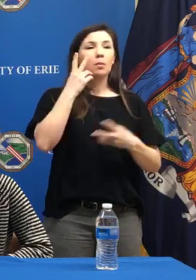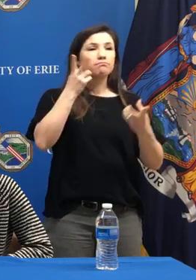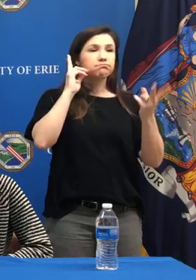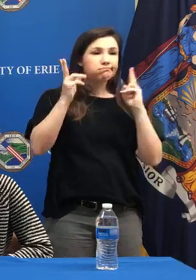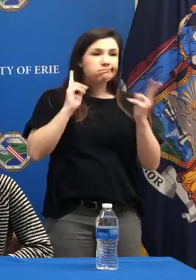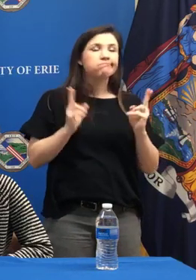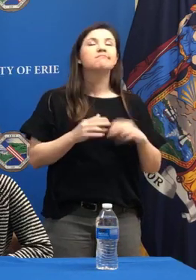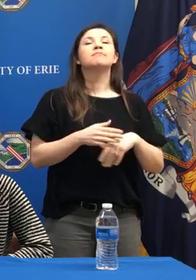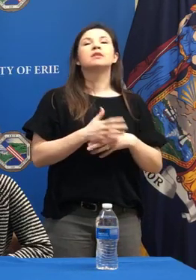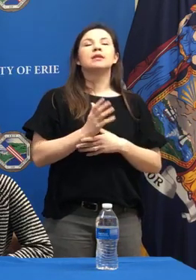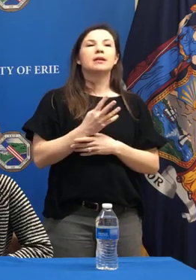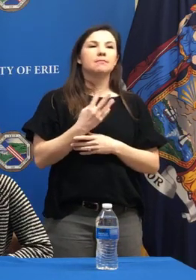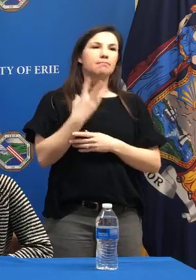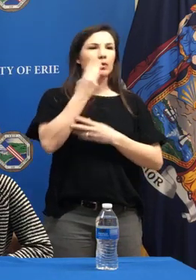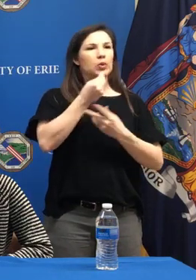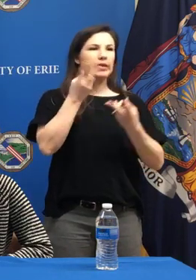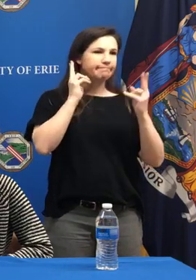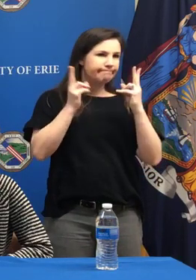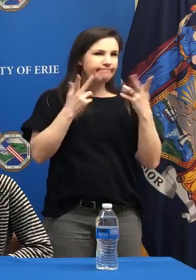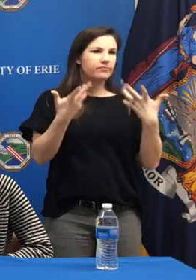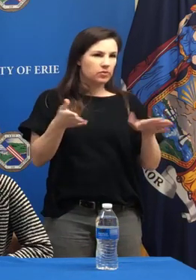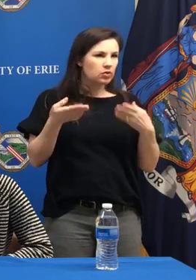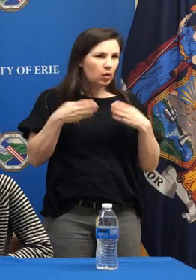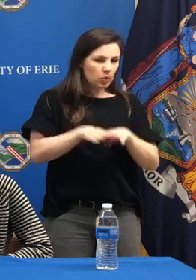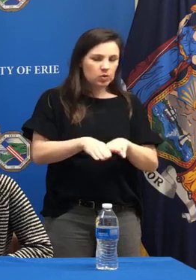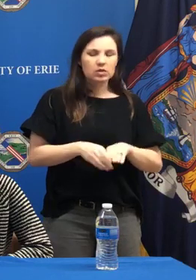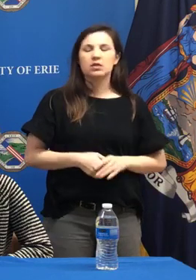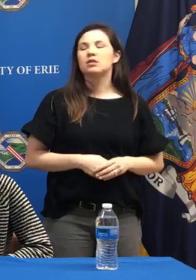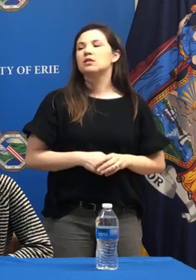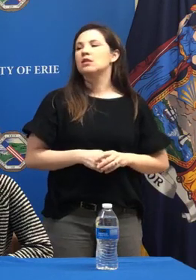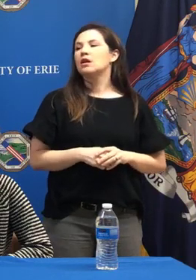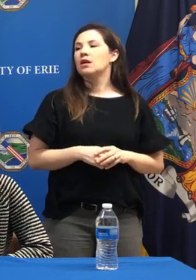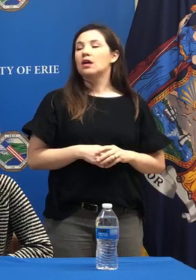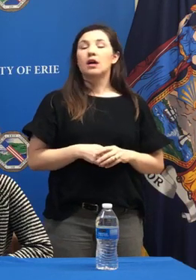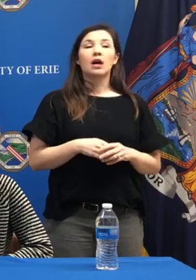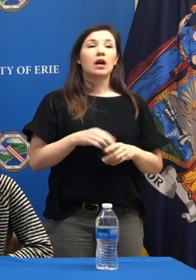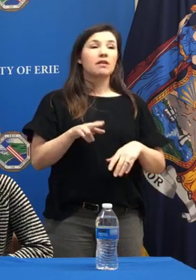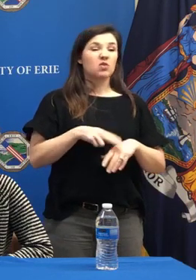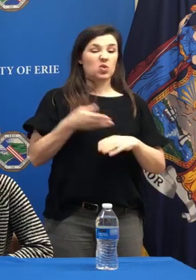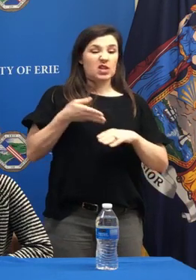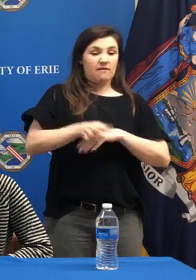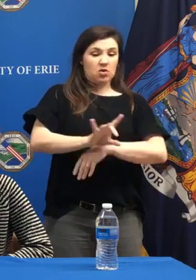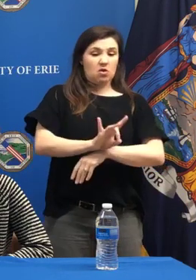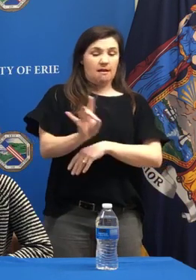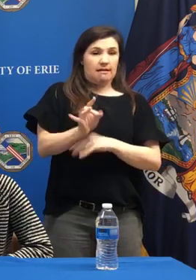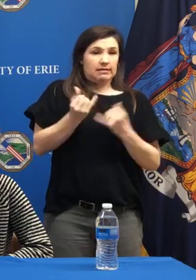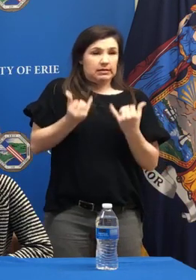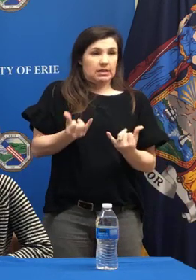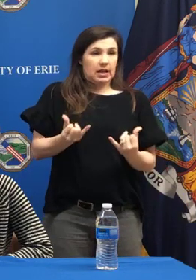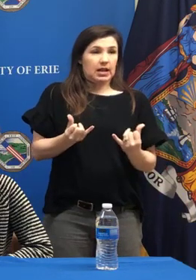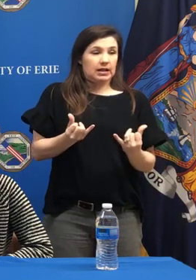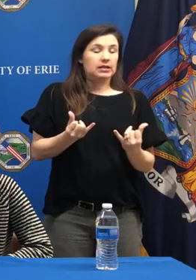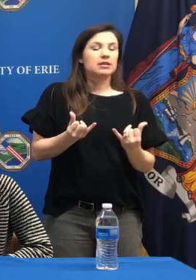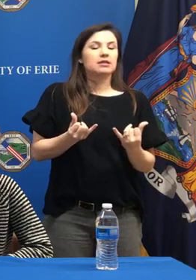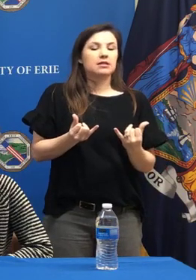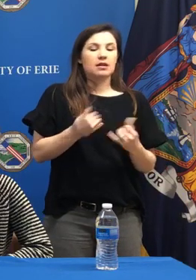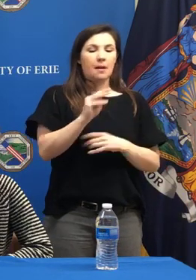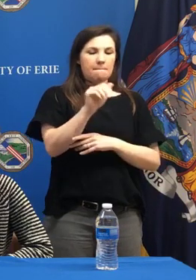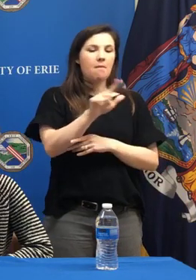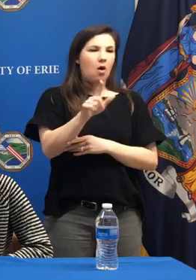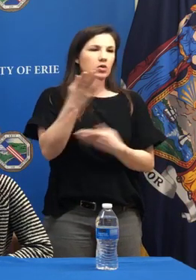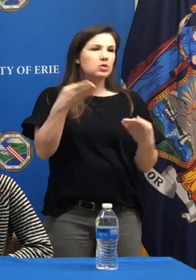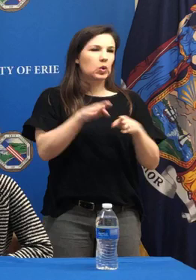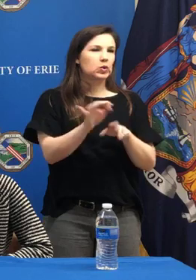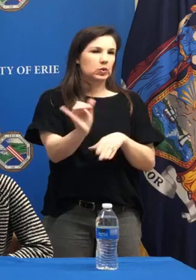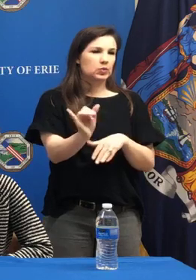beauty salons are closed, and of course, after 8 p.m. tonight, all major malls will be